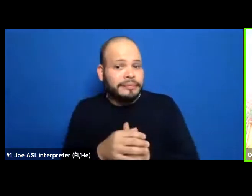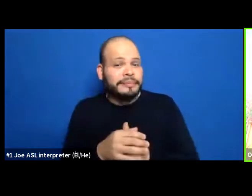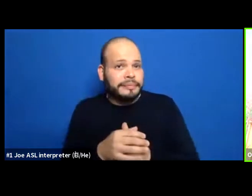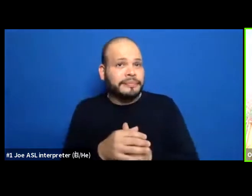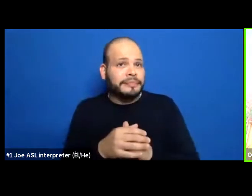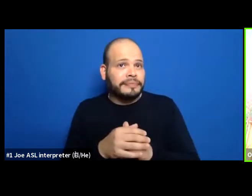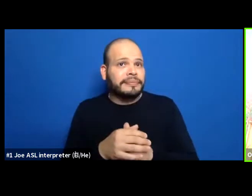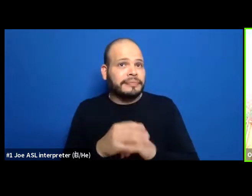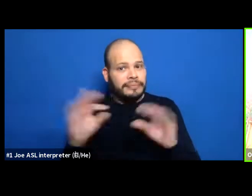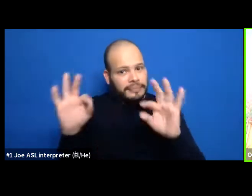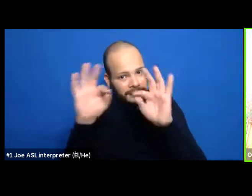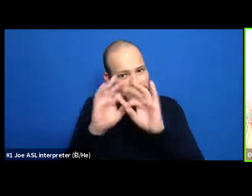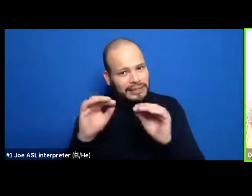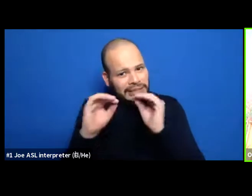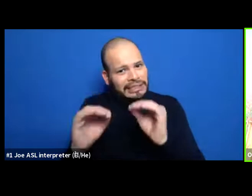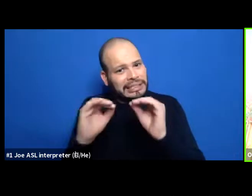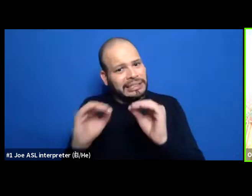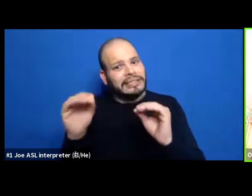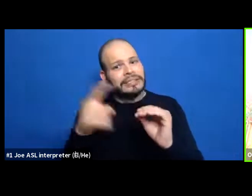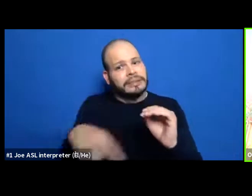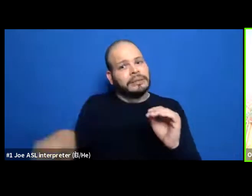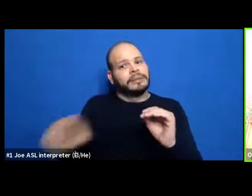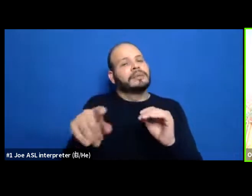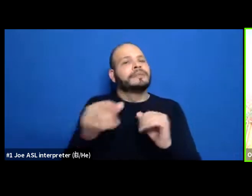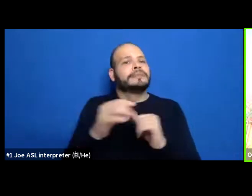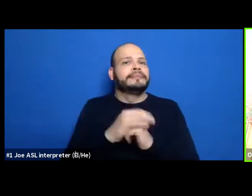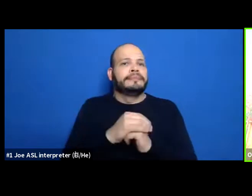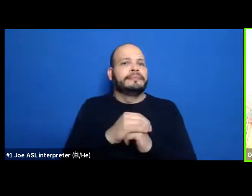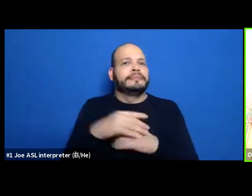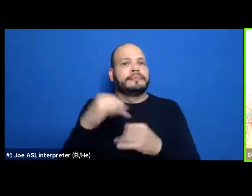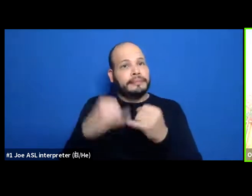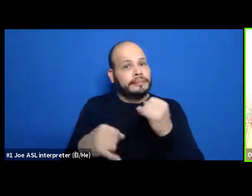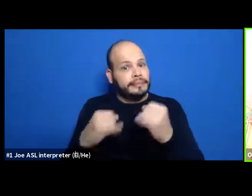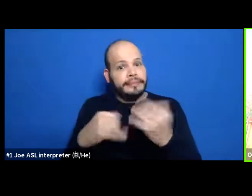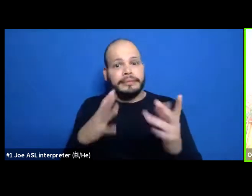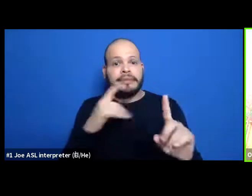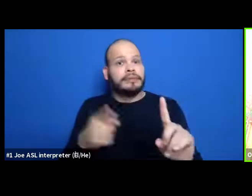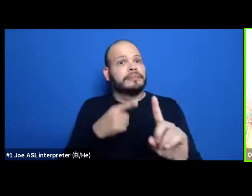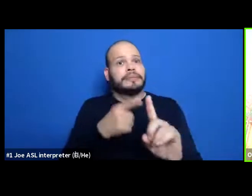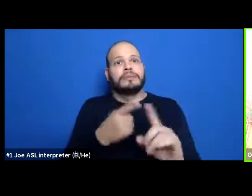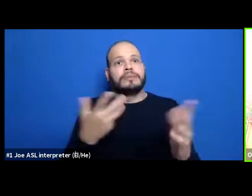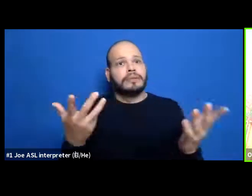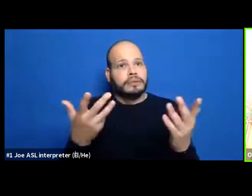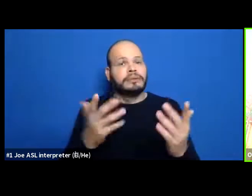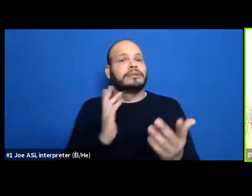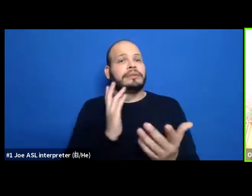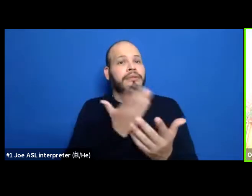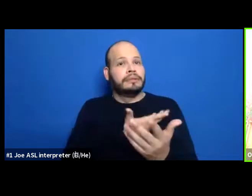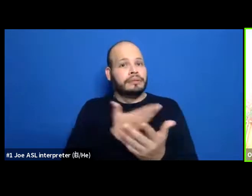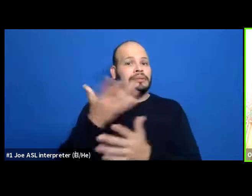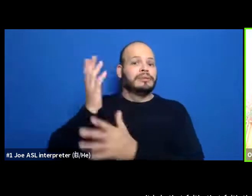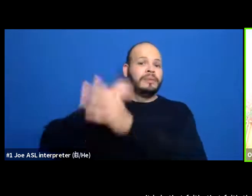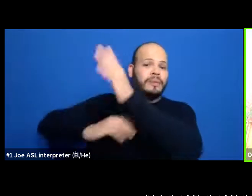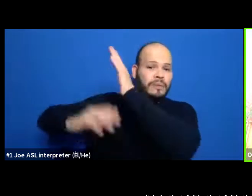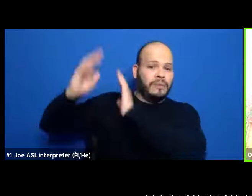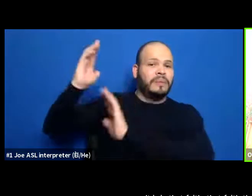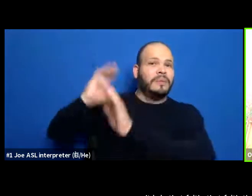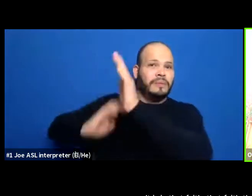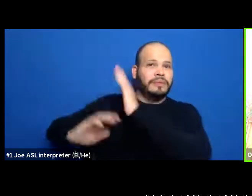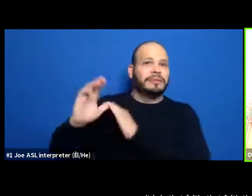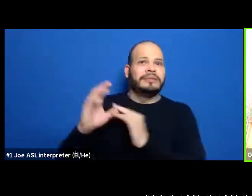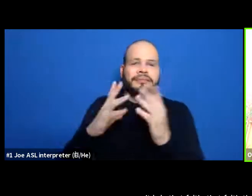well. And lastly, is our ancestors. Unfortunately, as Black people, we have a lot